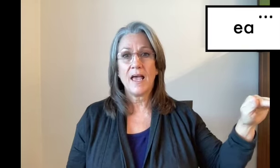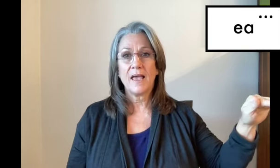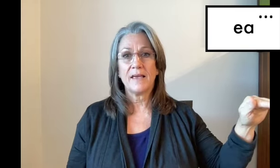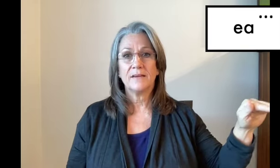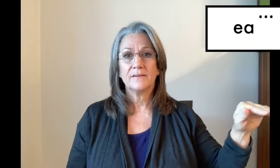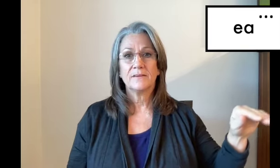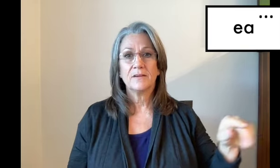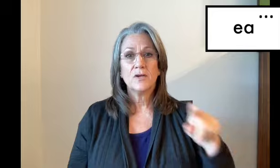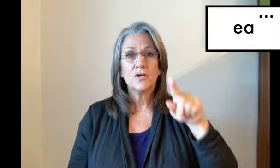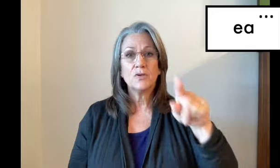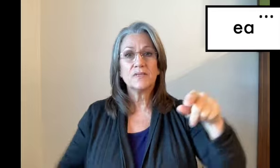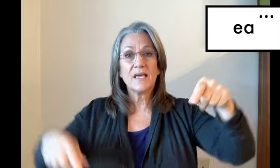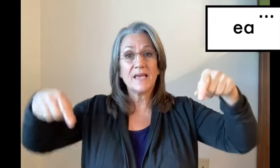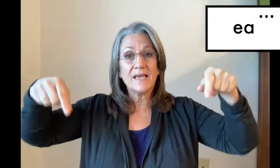a. You say